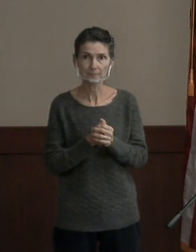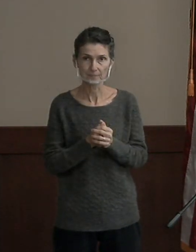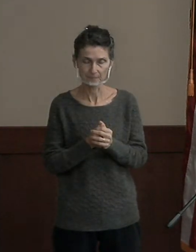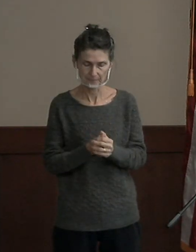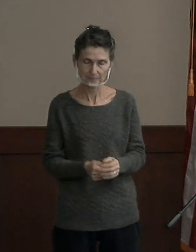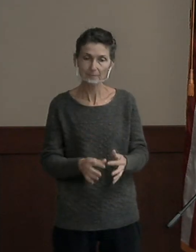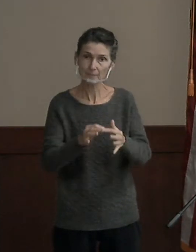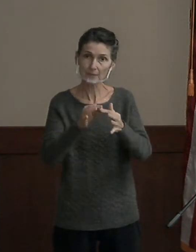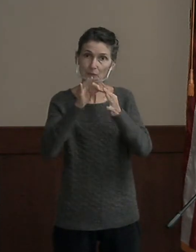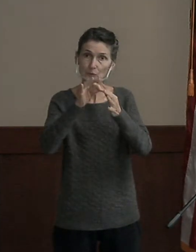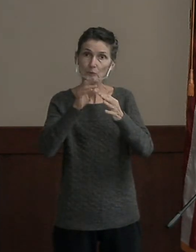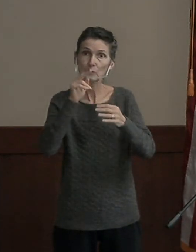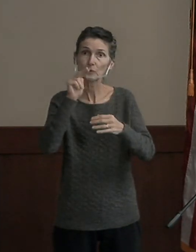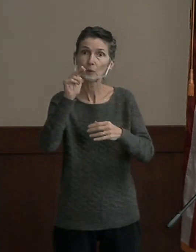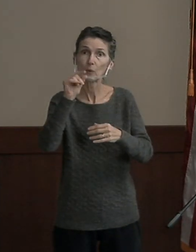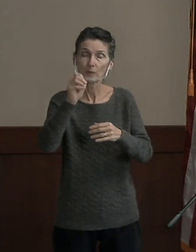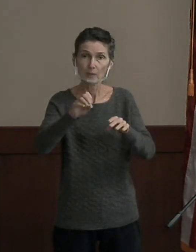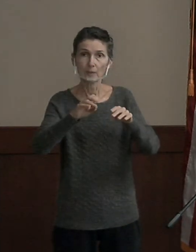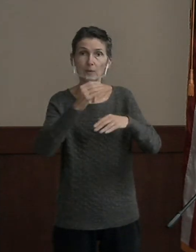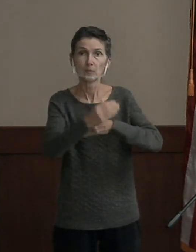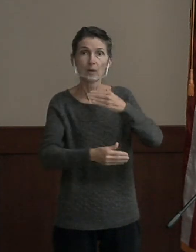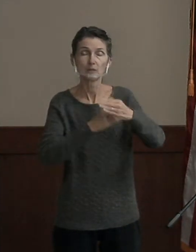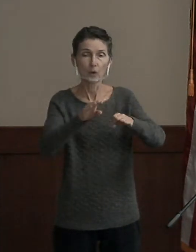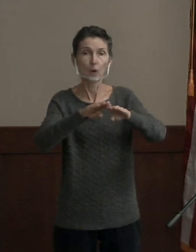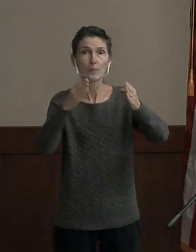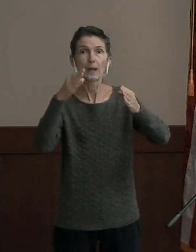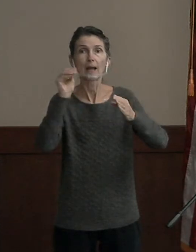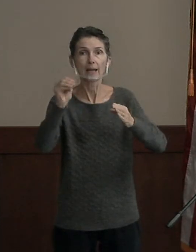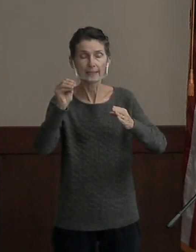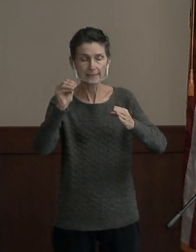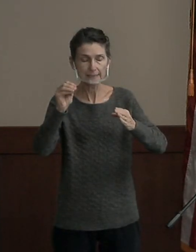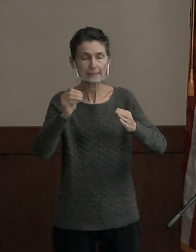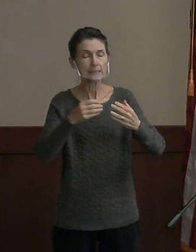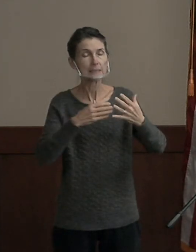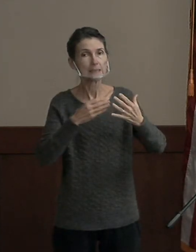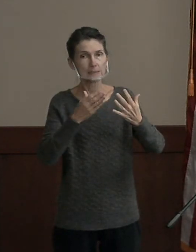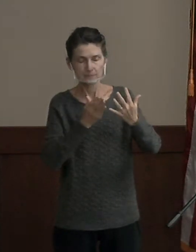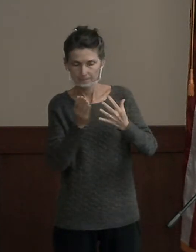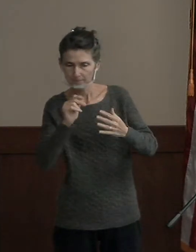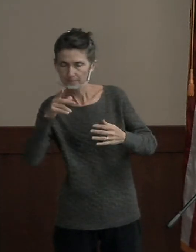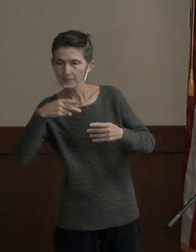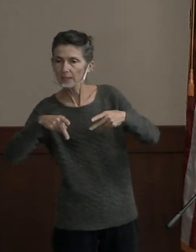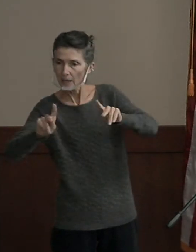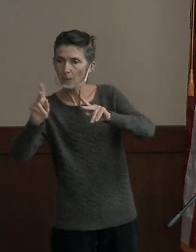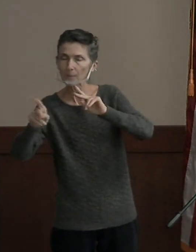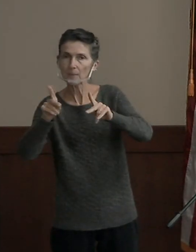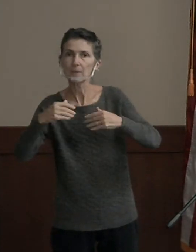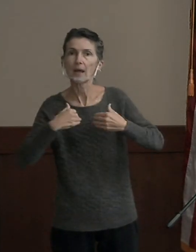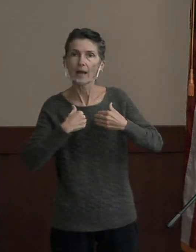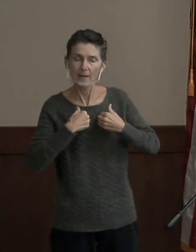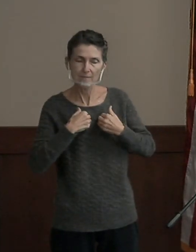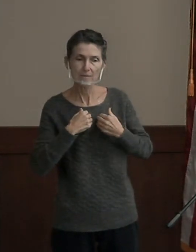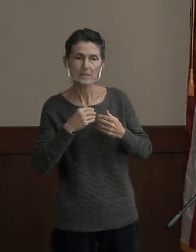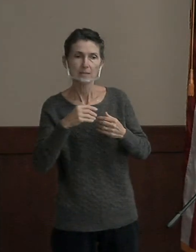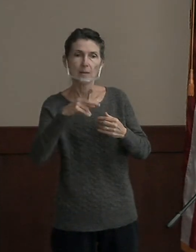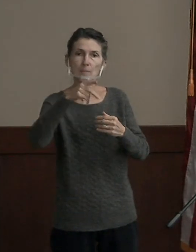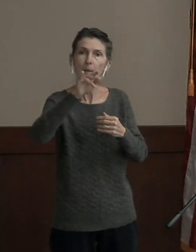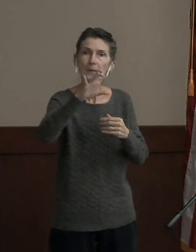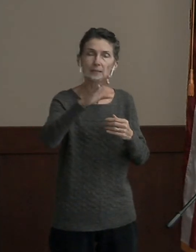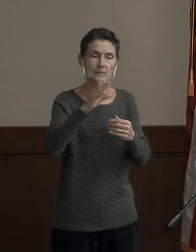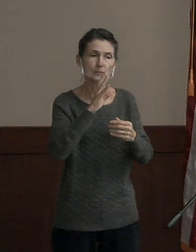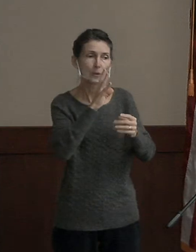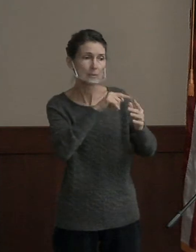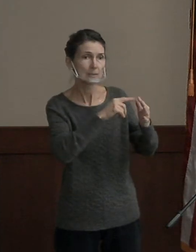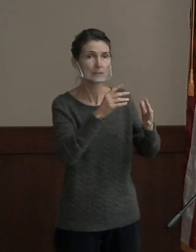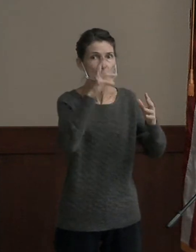particular note, the process was open and transparent and included public input. The determination as